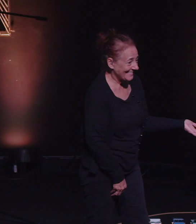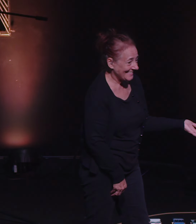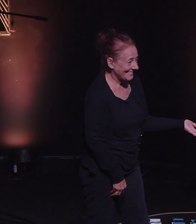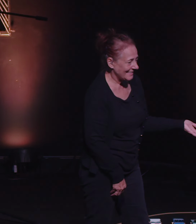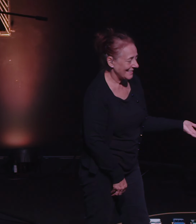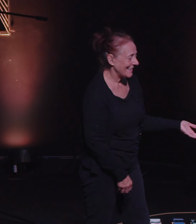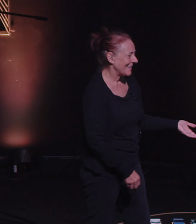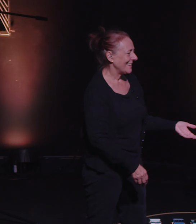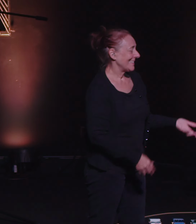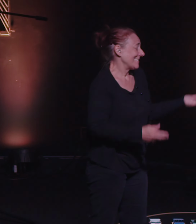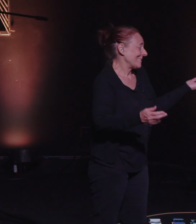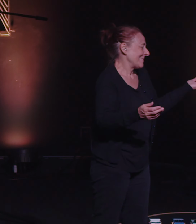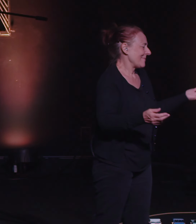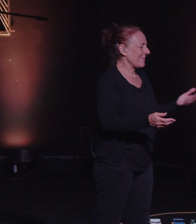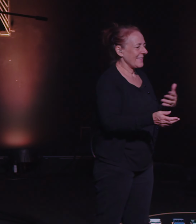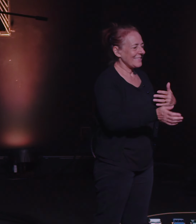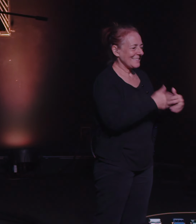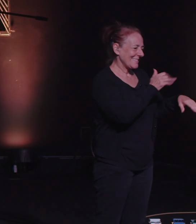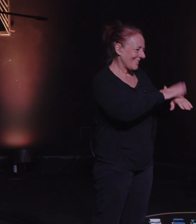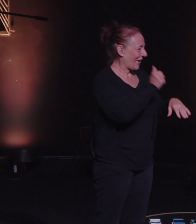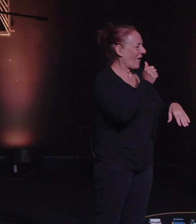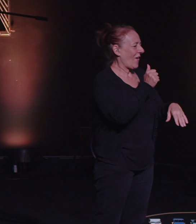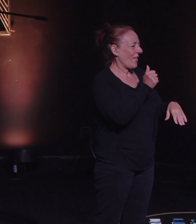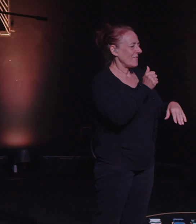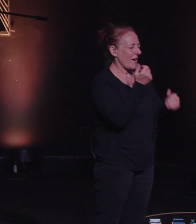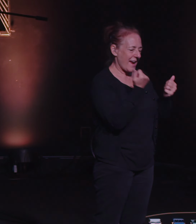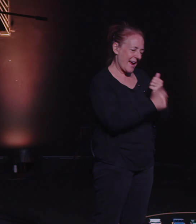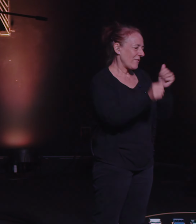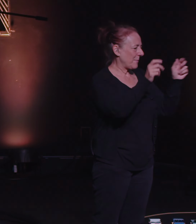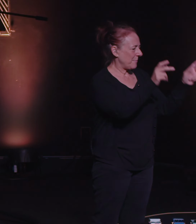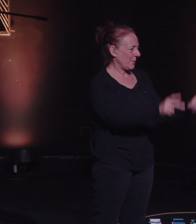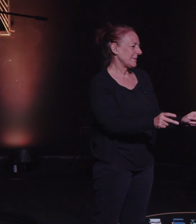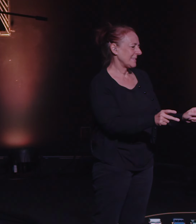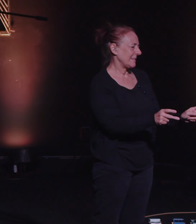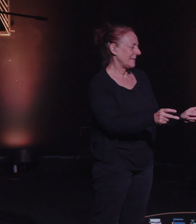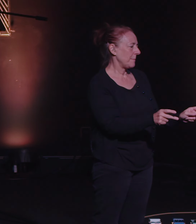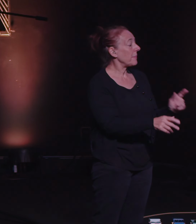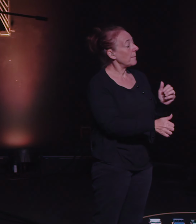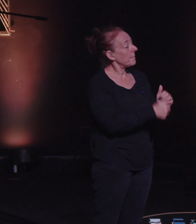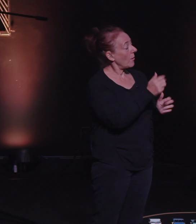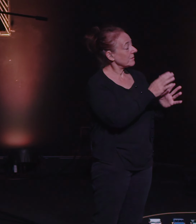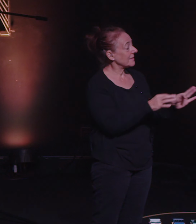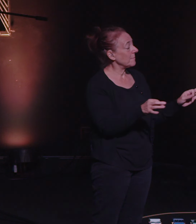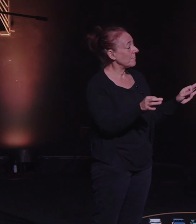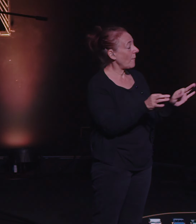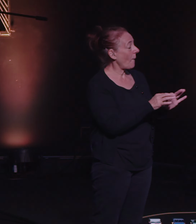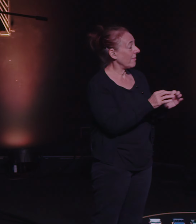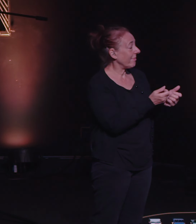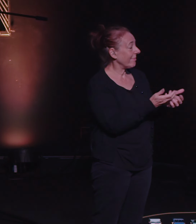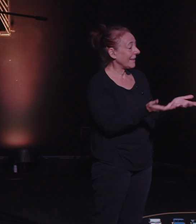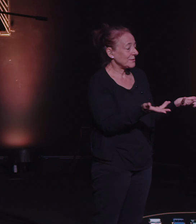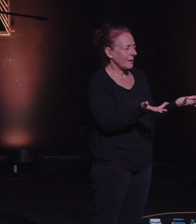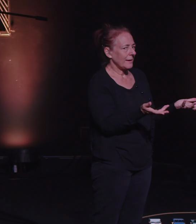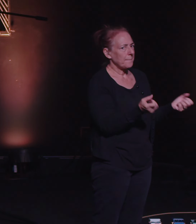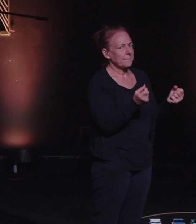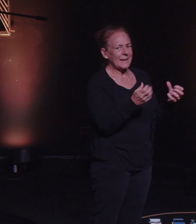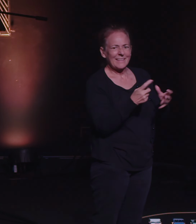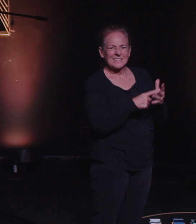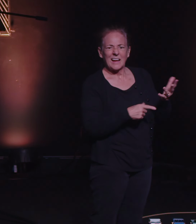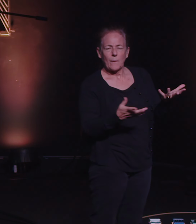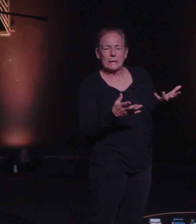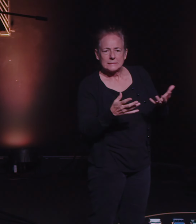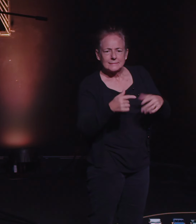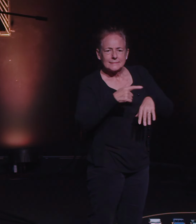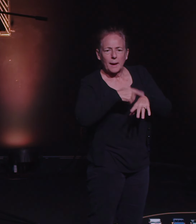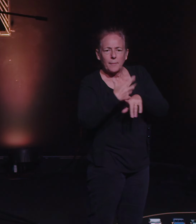There's no excuses. This is the call for every single person. But I think here's the most important thing, and we have all other kinds of things that I want to say, and I don't have time to get into that